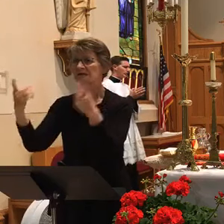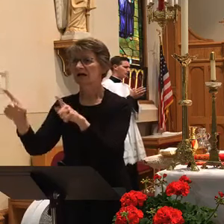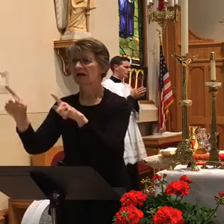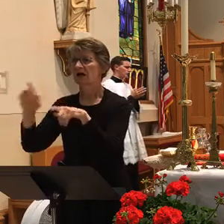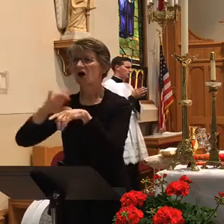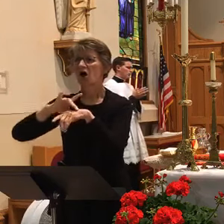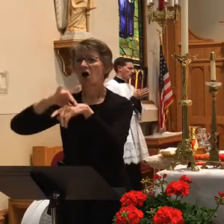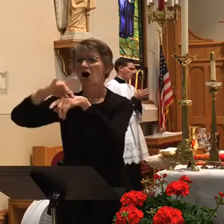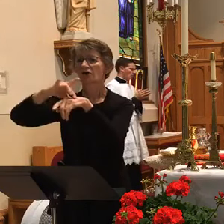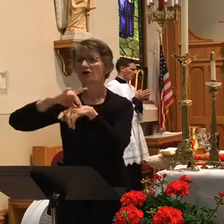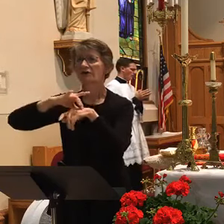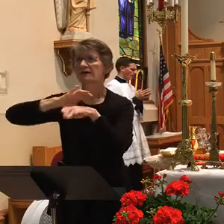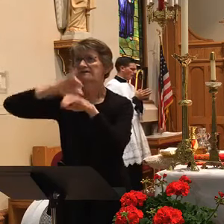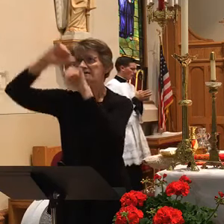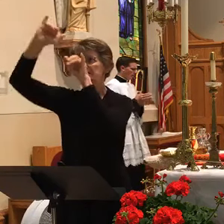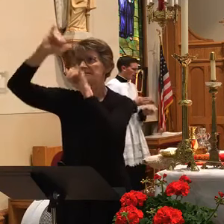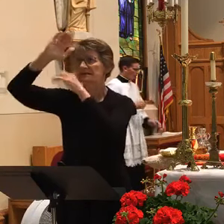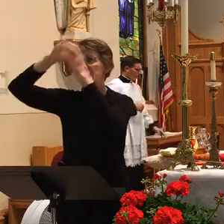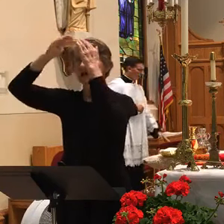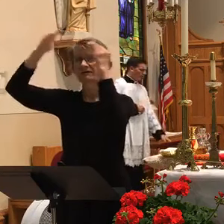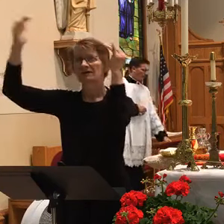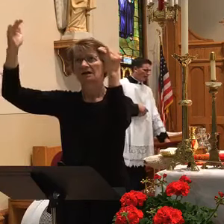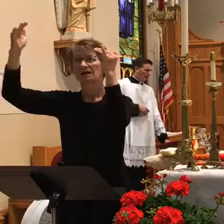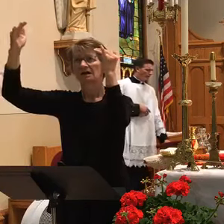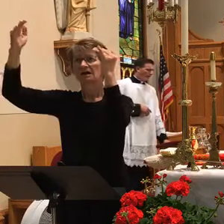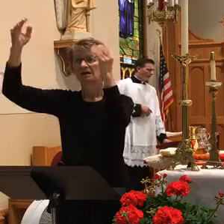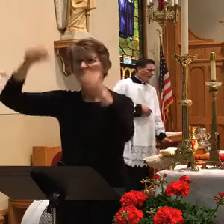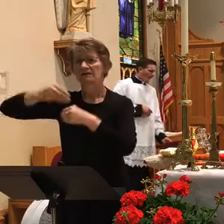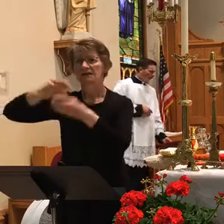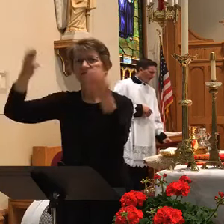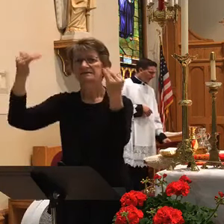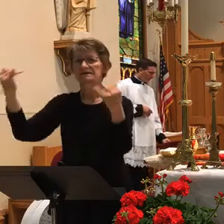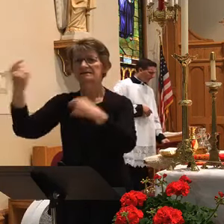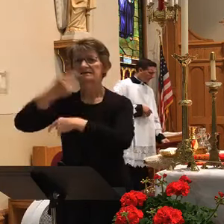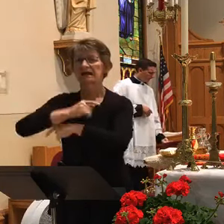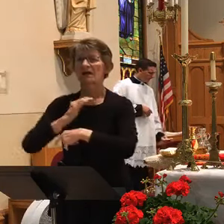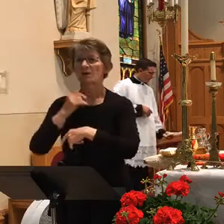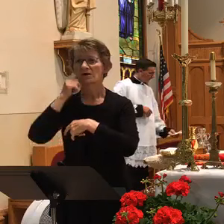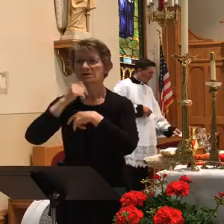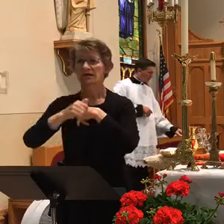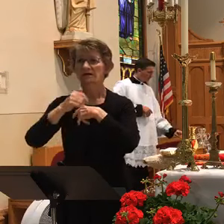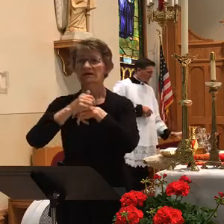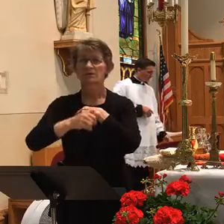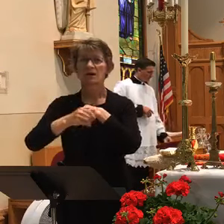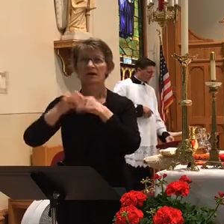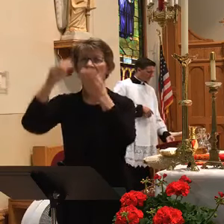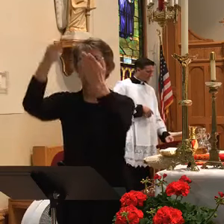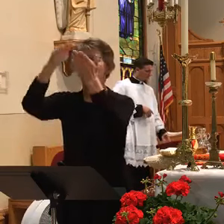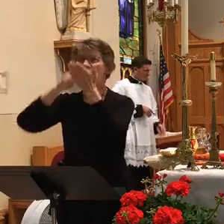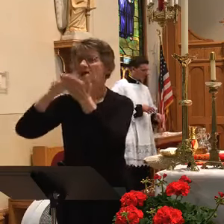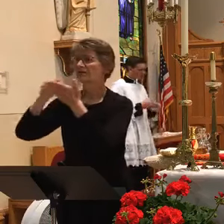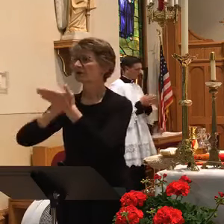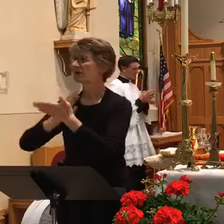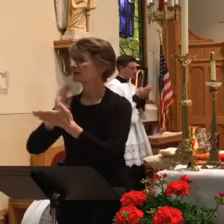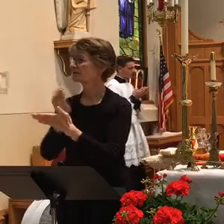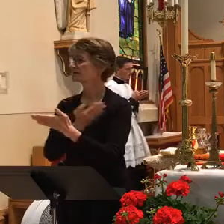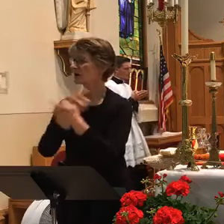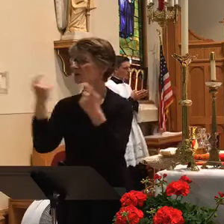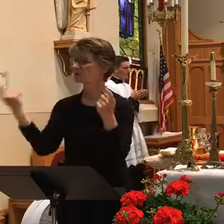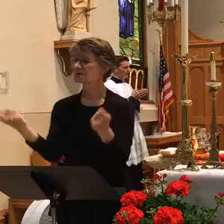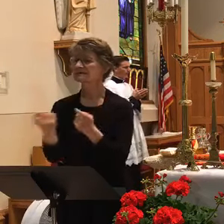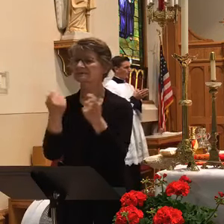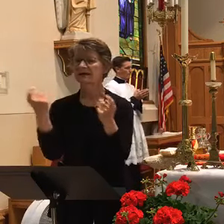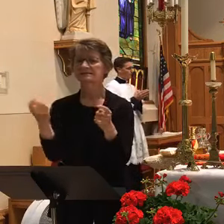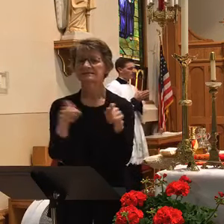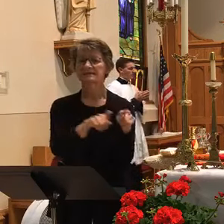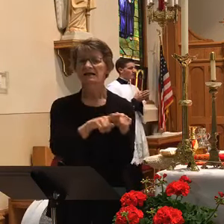will be done, on earth as it is in heaven. Give us this day our daily bread, and forgive us